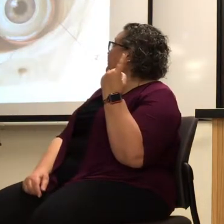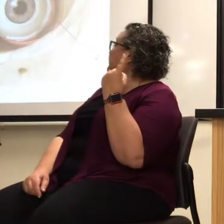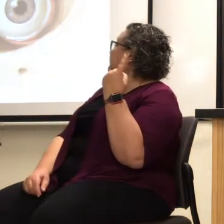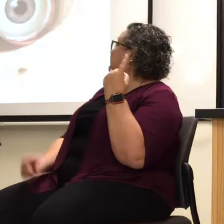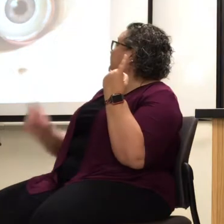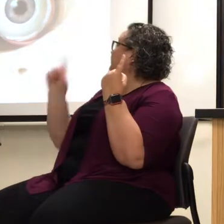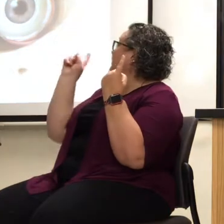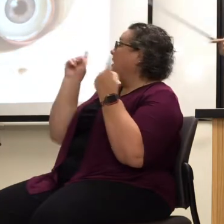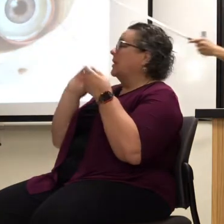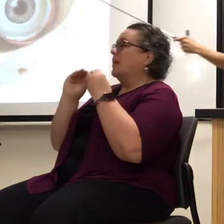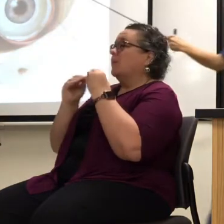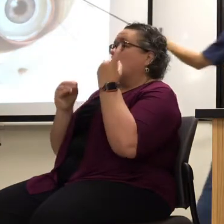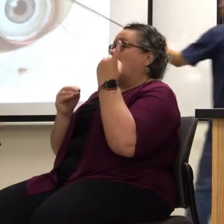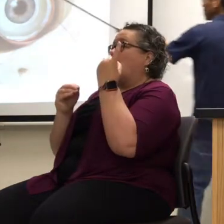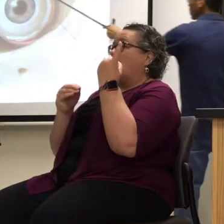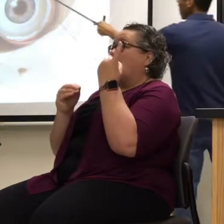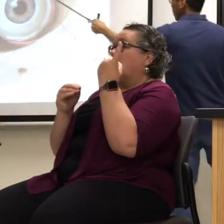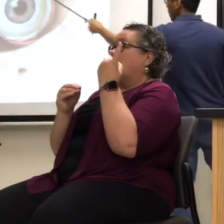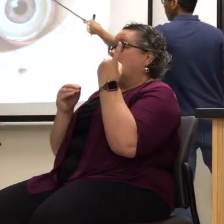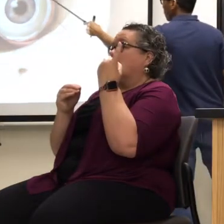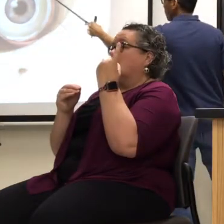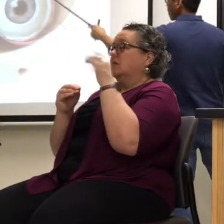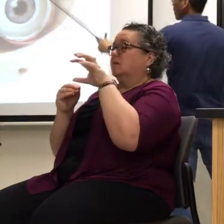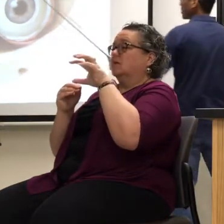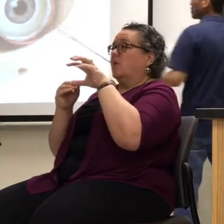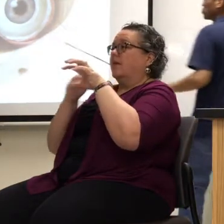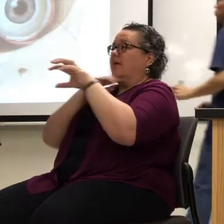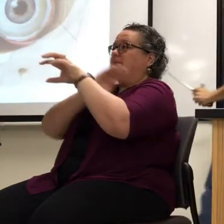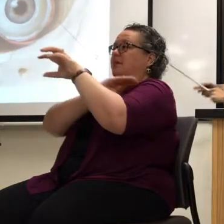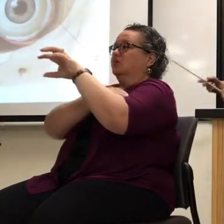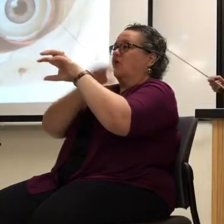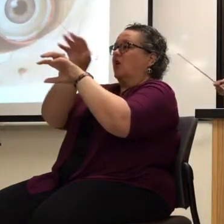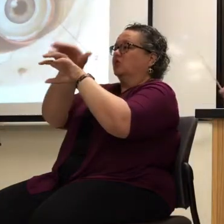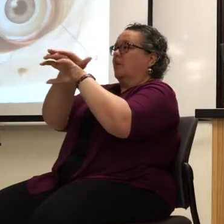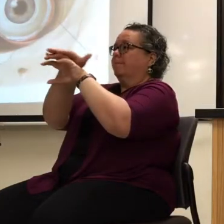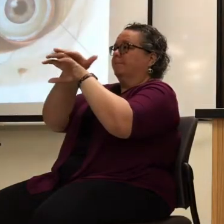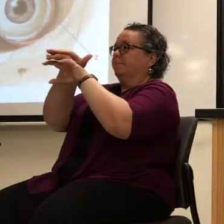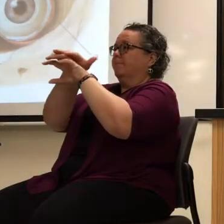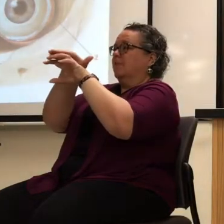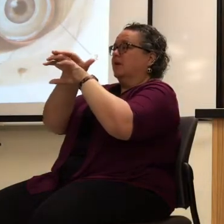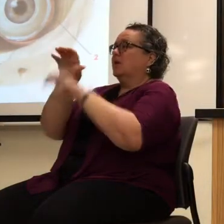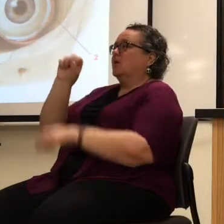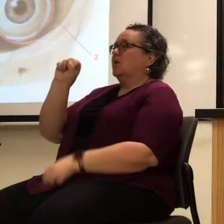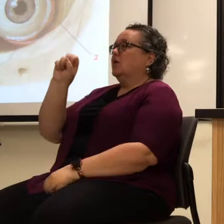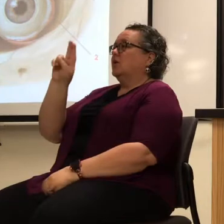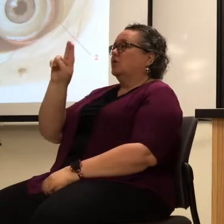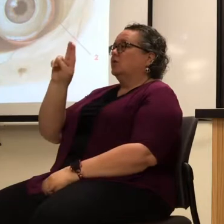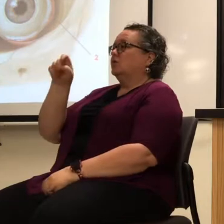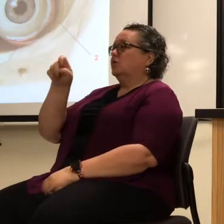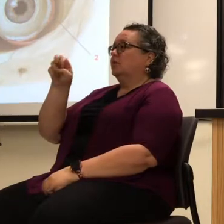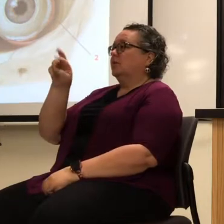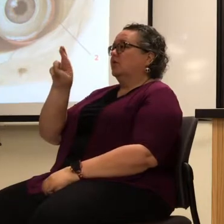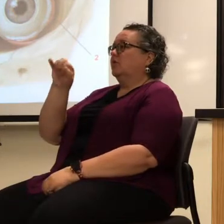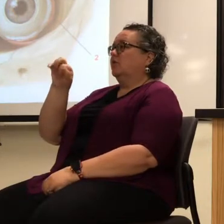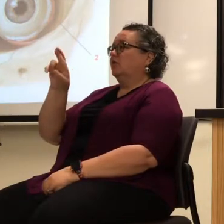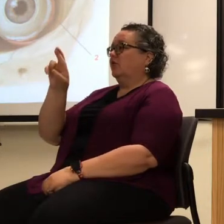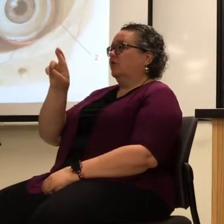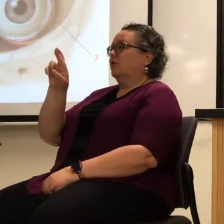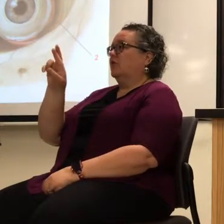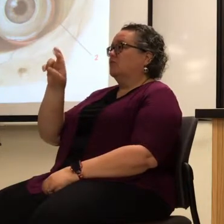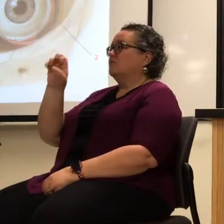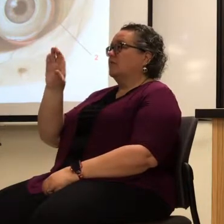just follow me here, number one's up there, this muscle on top. That's the superior rectus muscle.